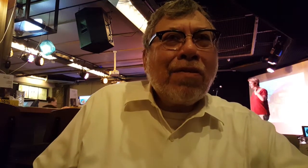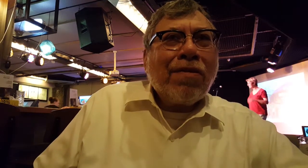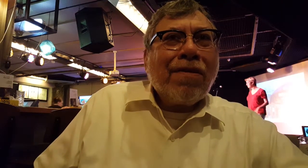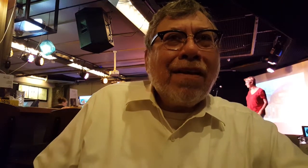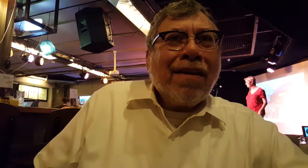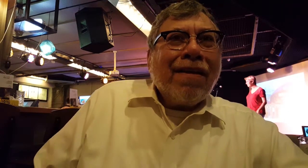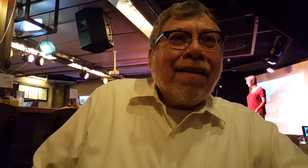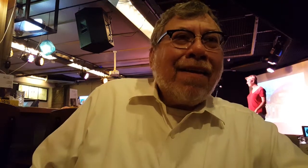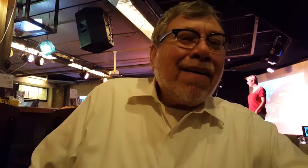your